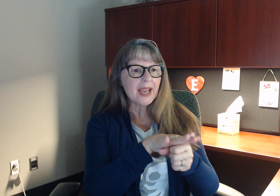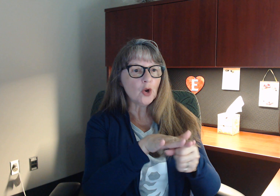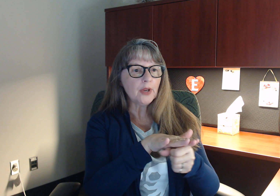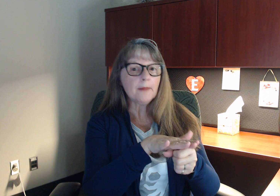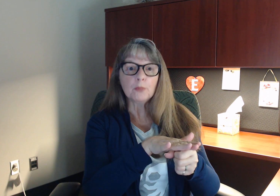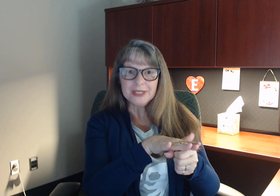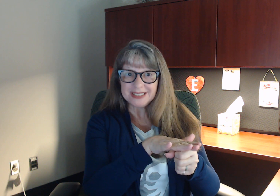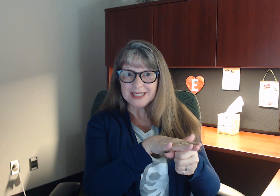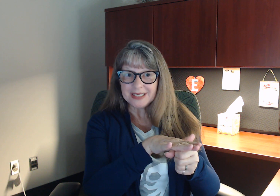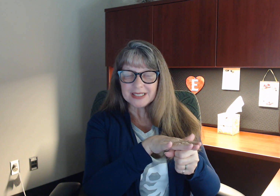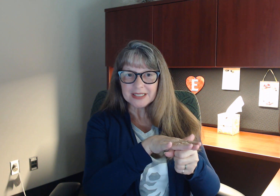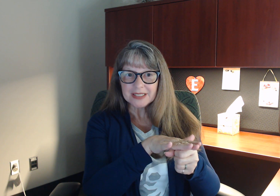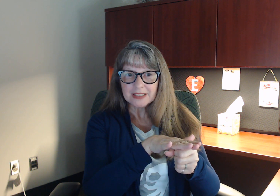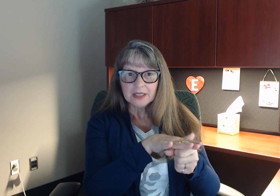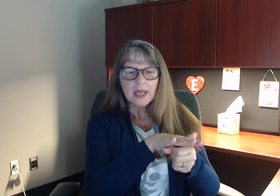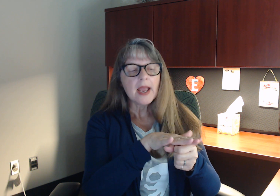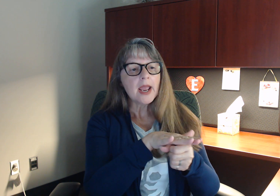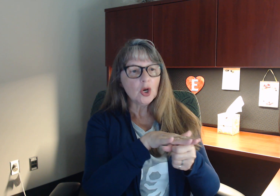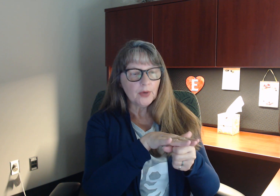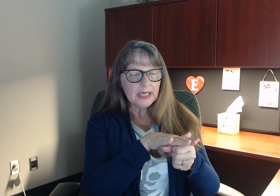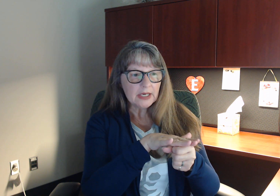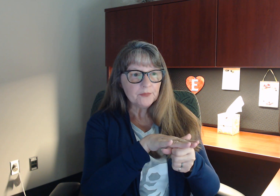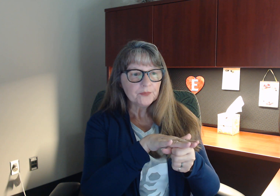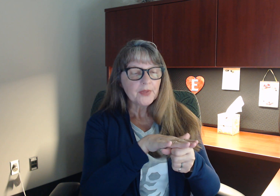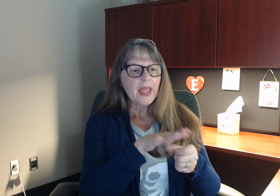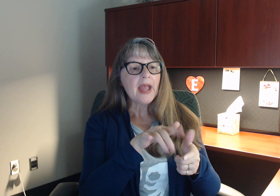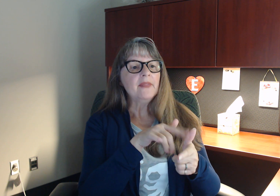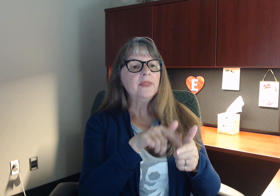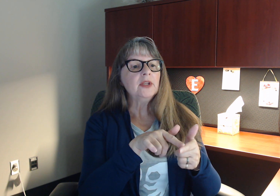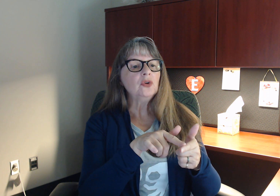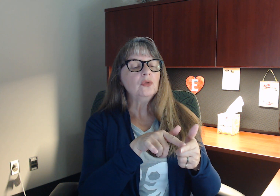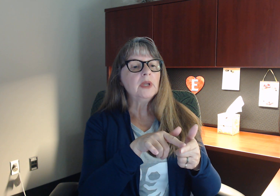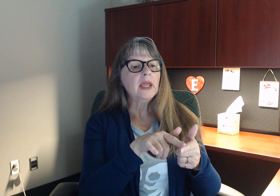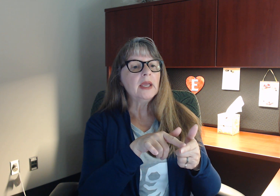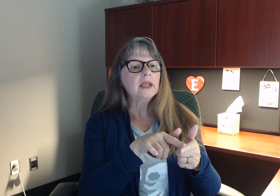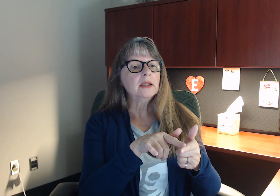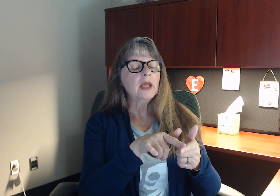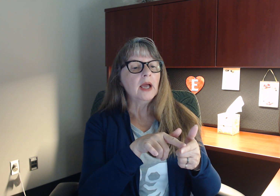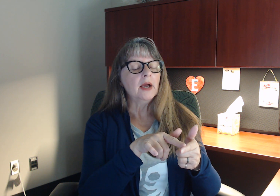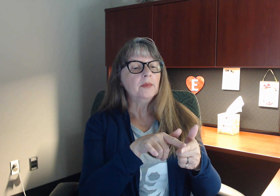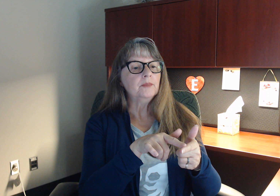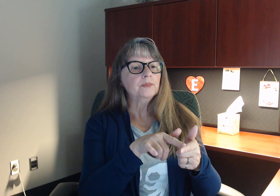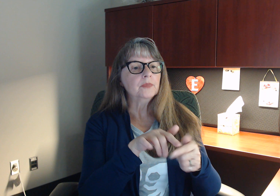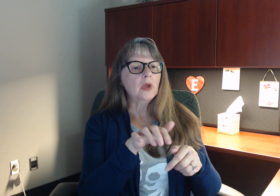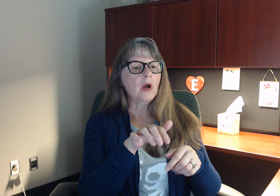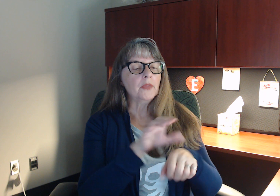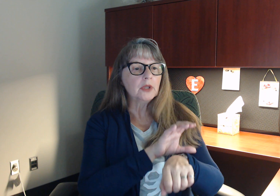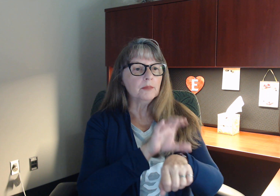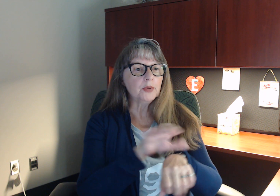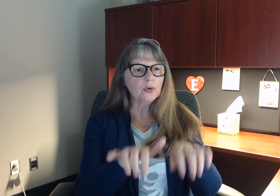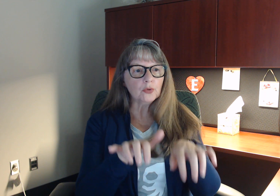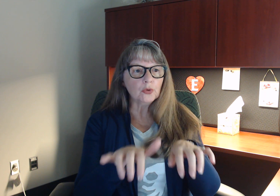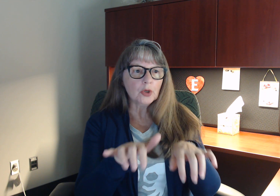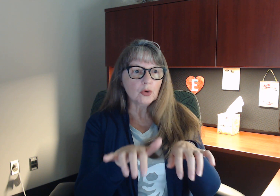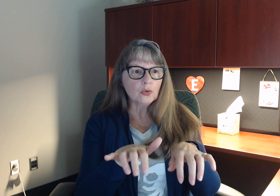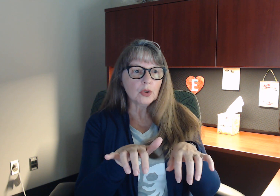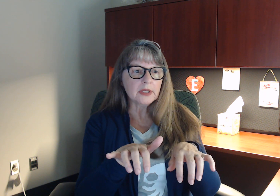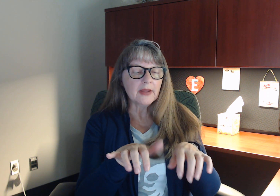area, precinct area, and then you can, on the computer, you can Google it and